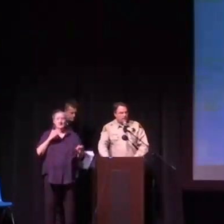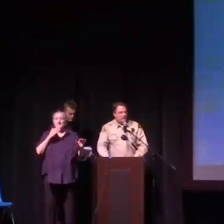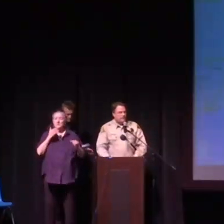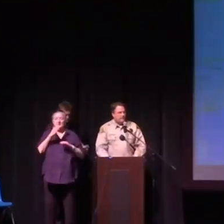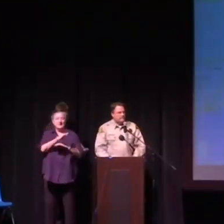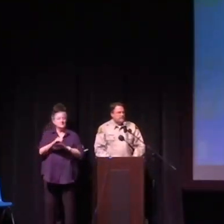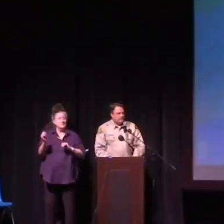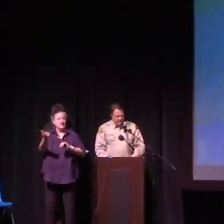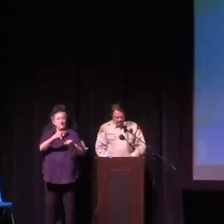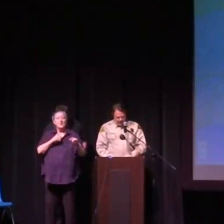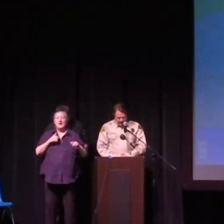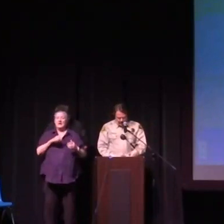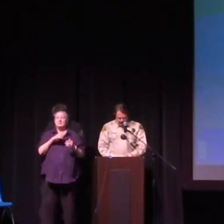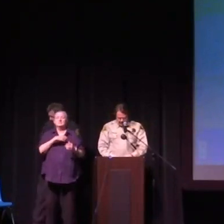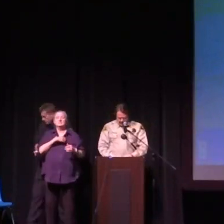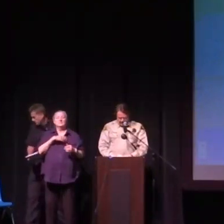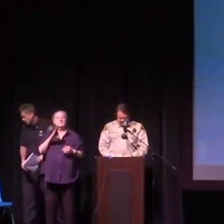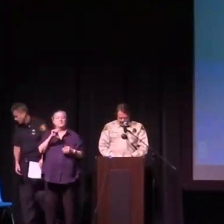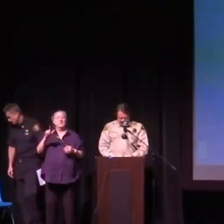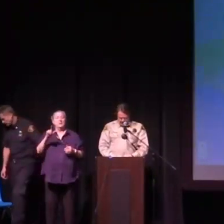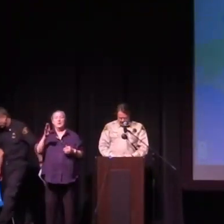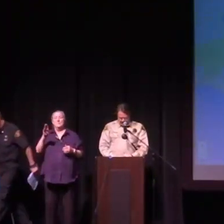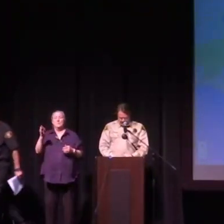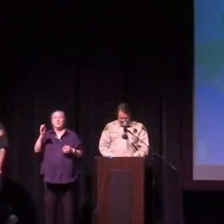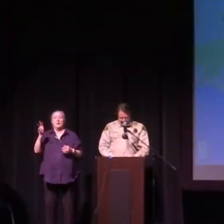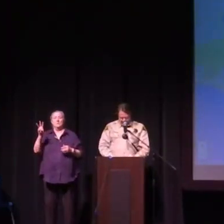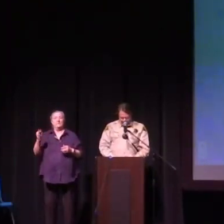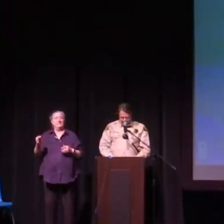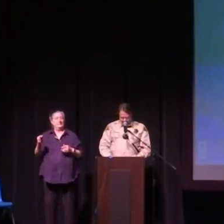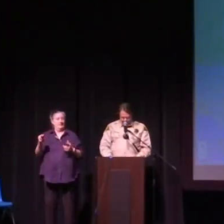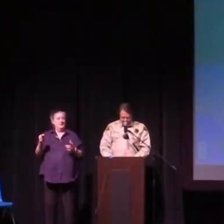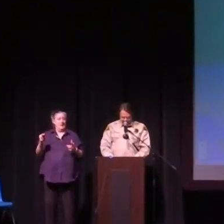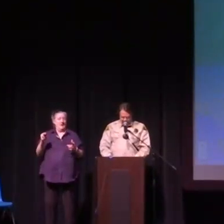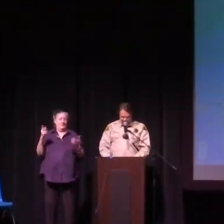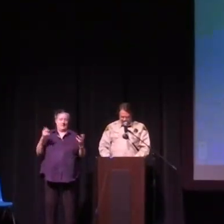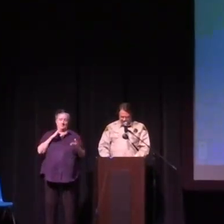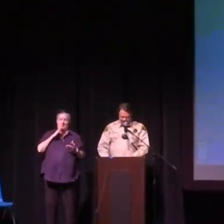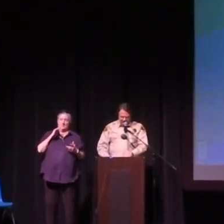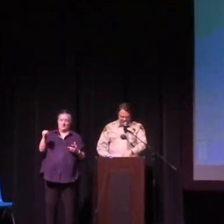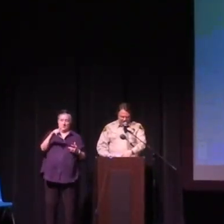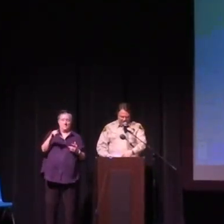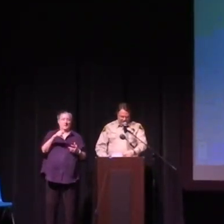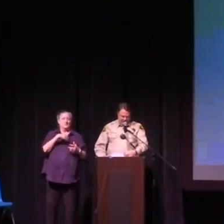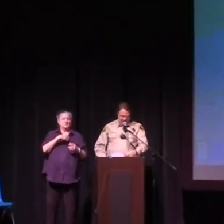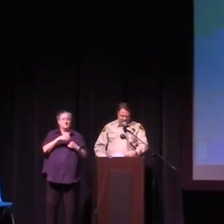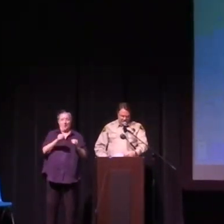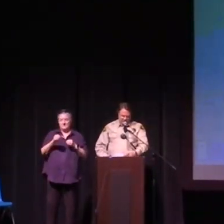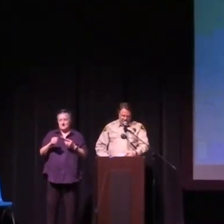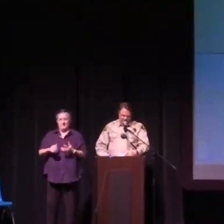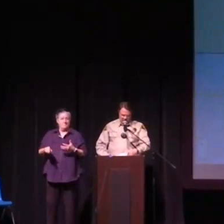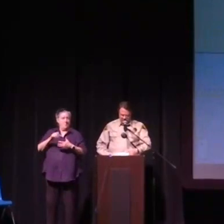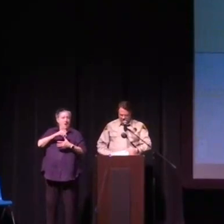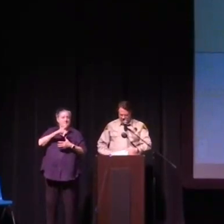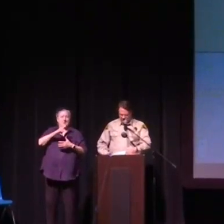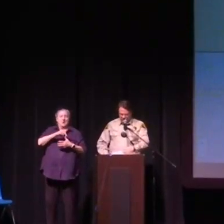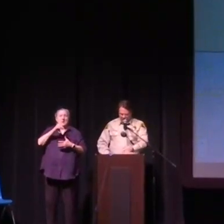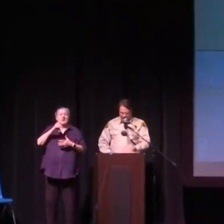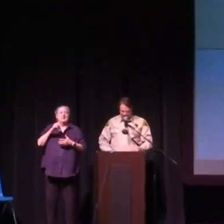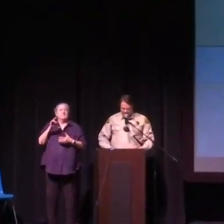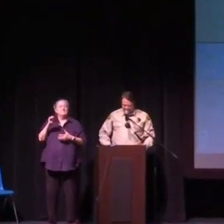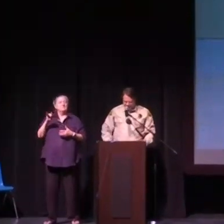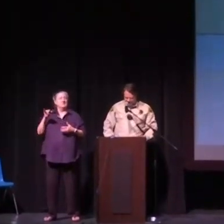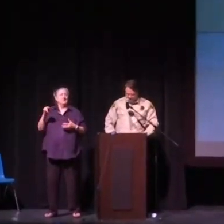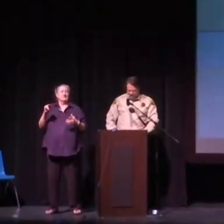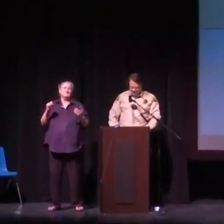Thank you. Good afternoon, everyone. I'm Sheriff Bill Brown, and I'm here today to talk to you about the Sheriff's Office primary missions,